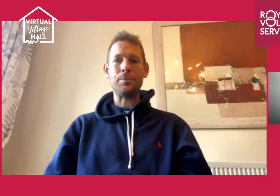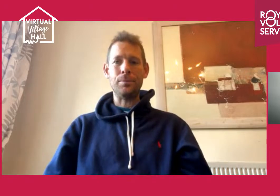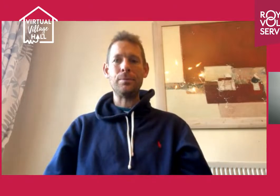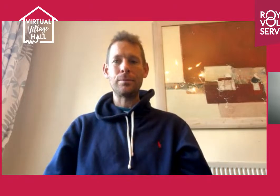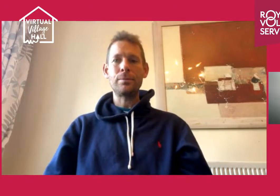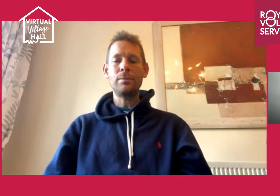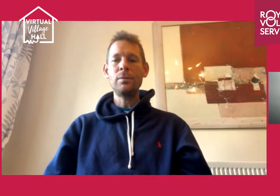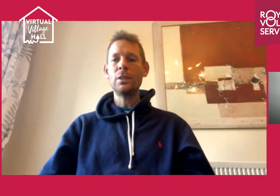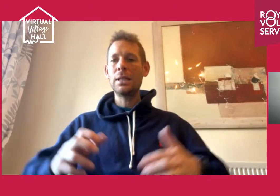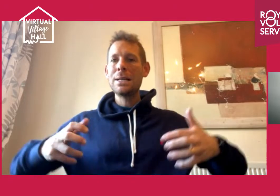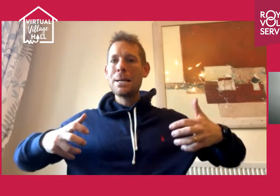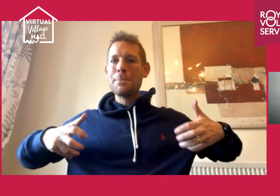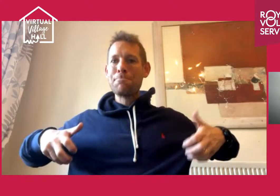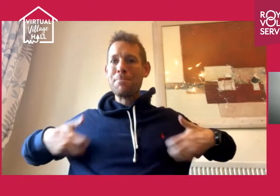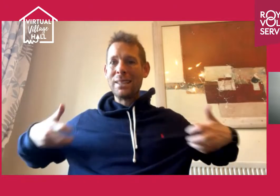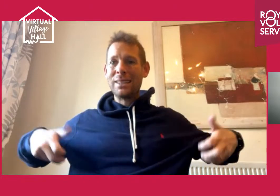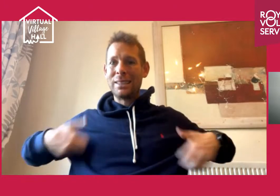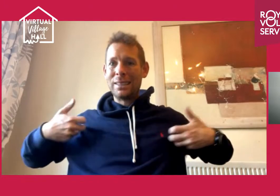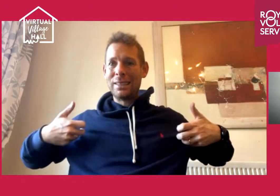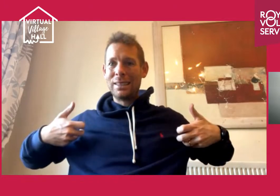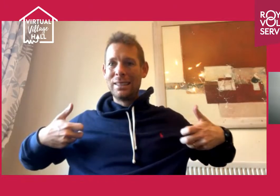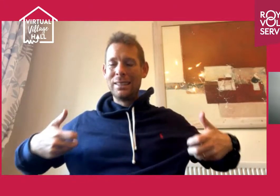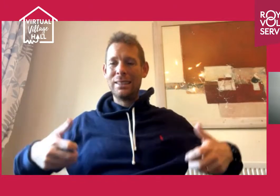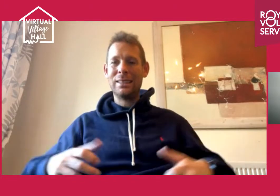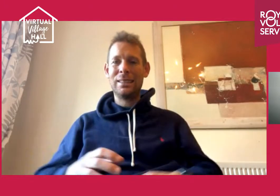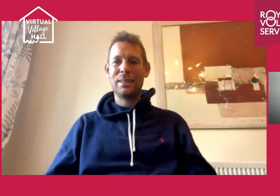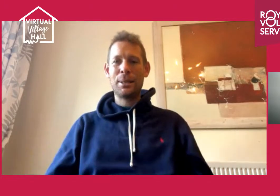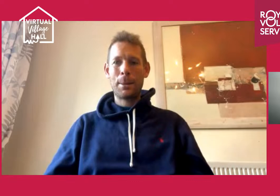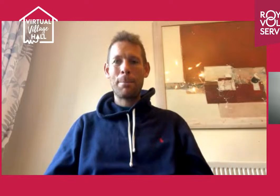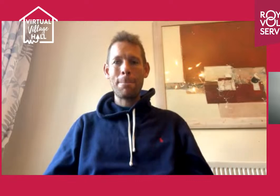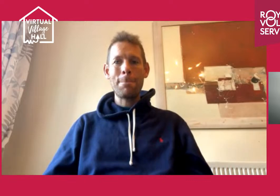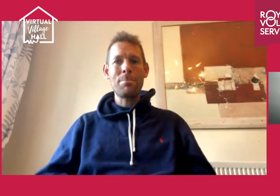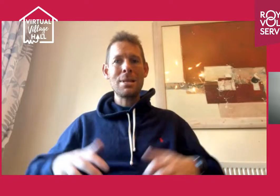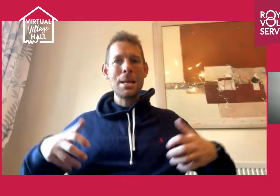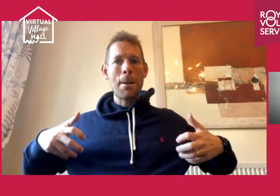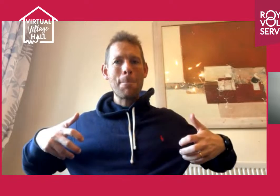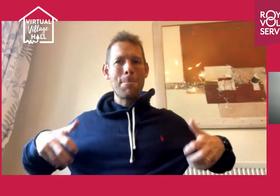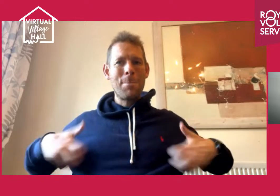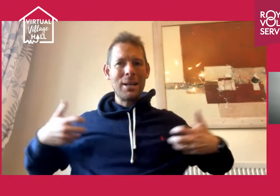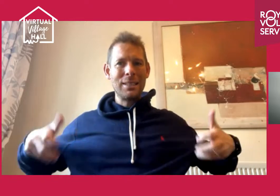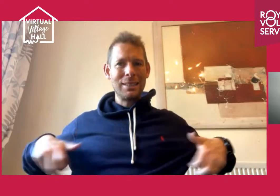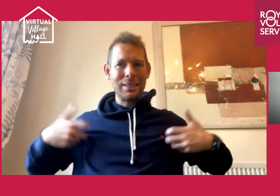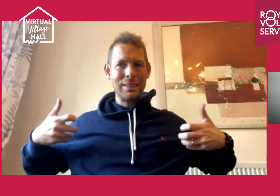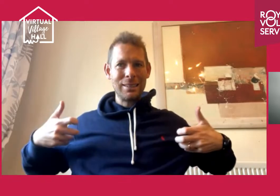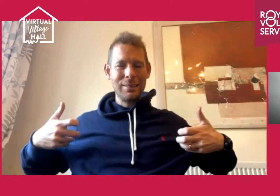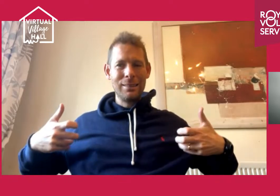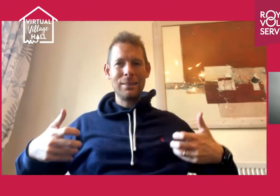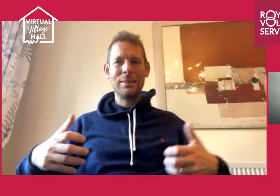recap of all the general animals that we were talking about there. So that was monkey, monkey,